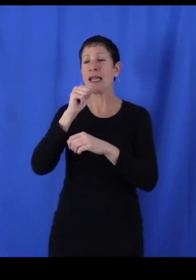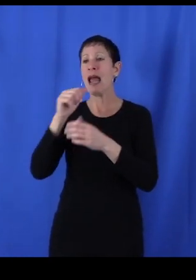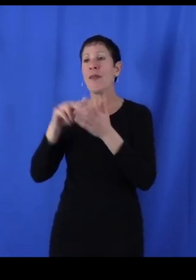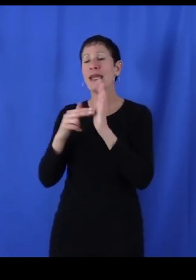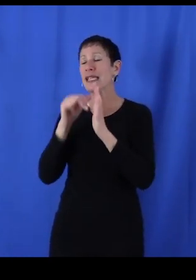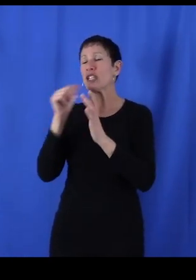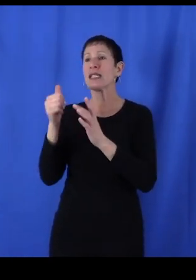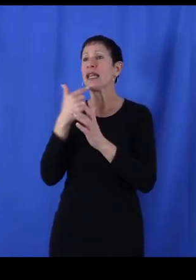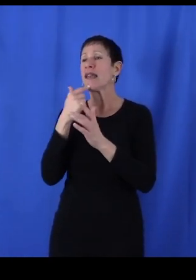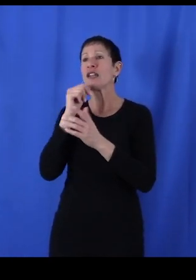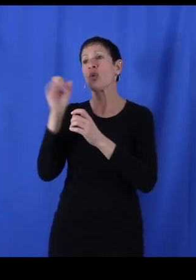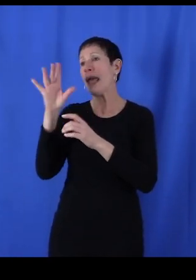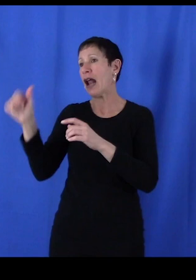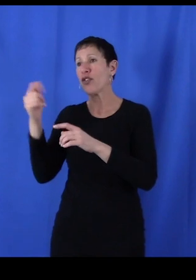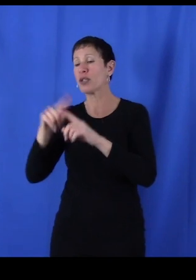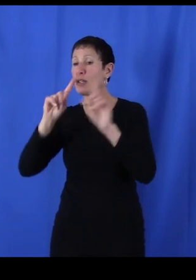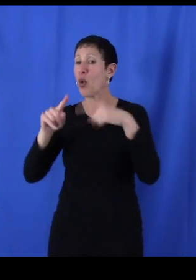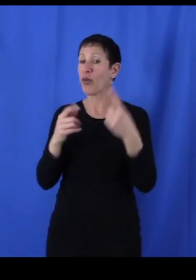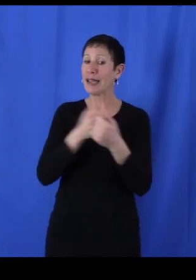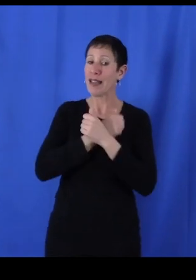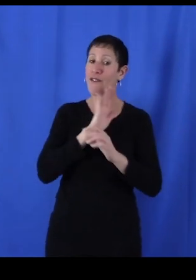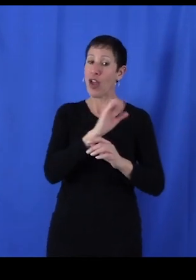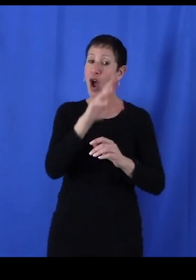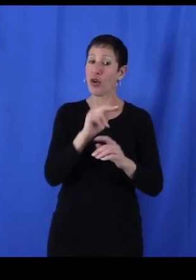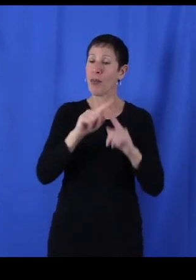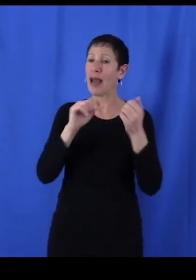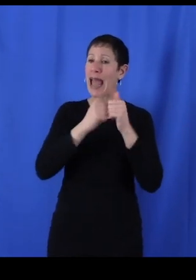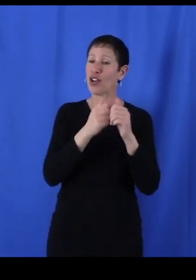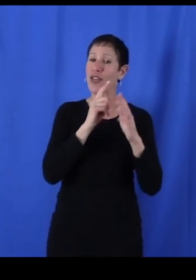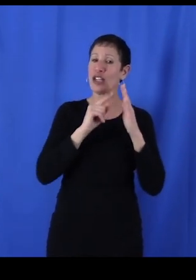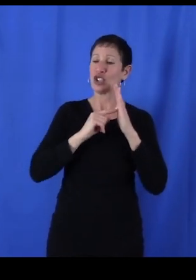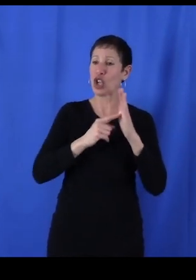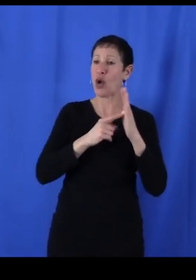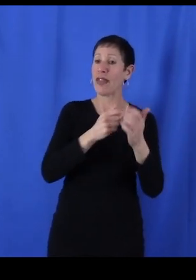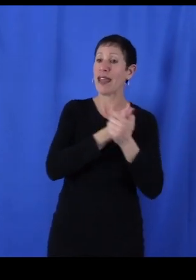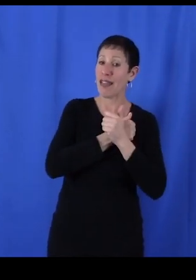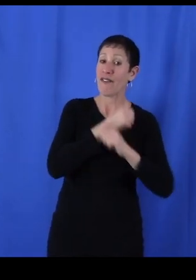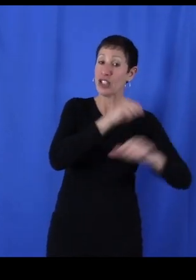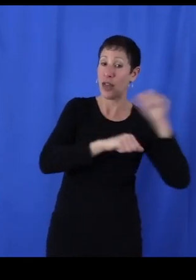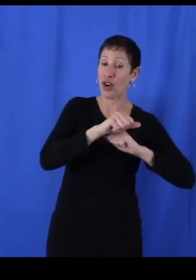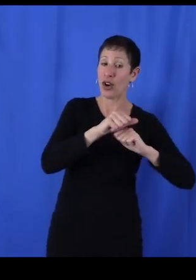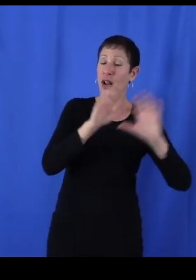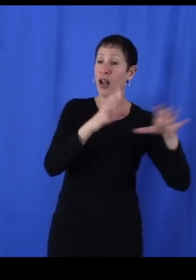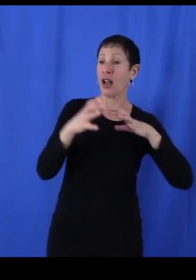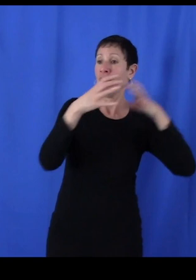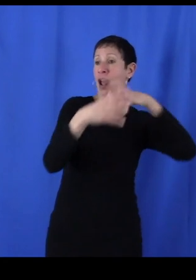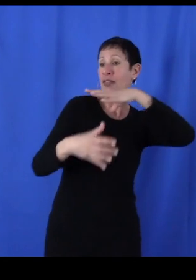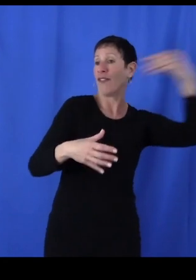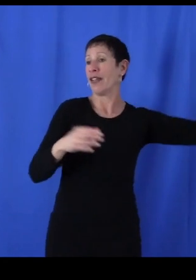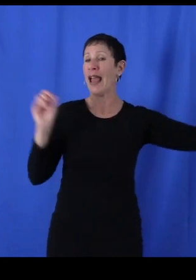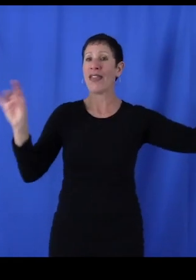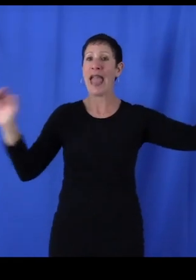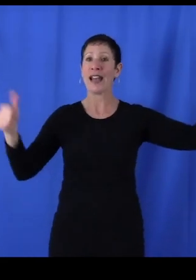merely to love their own. But how do they show you they love each other? By fleeing or hating others,